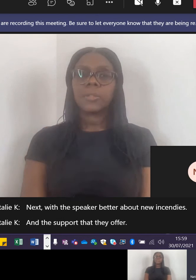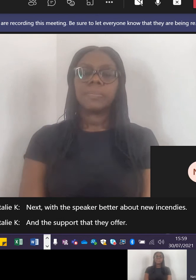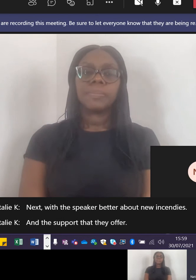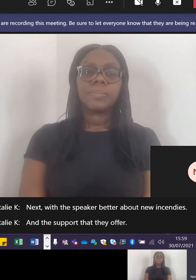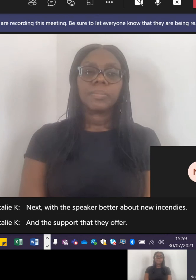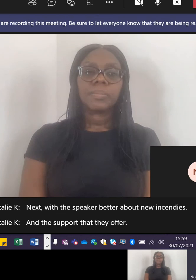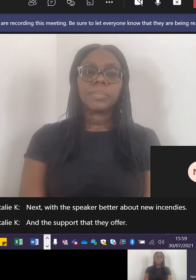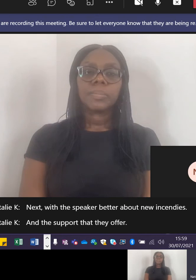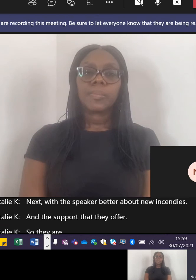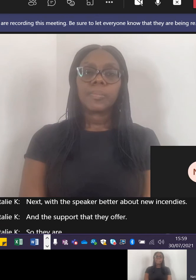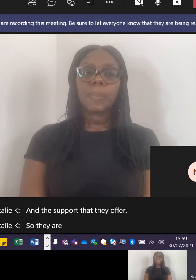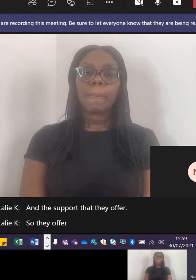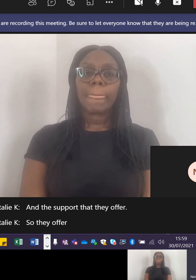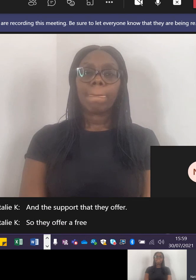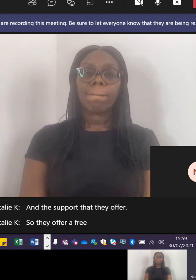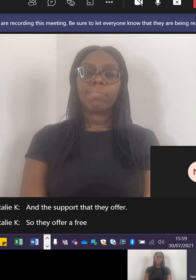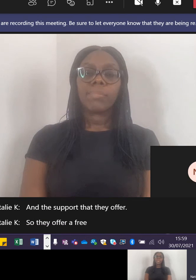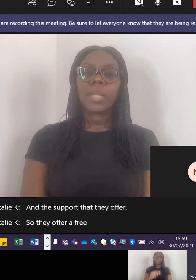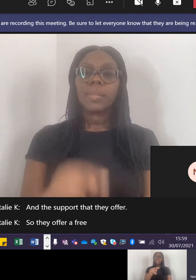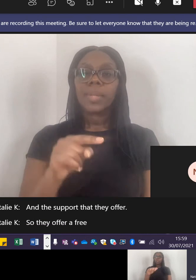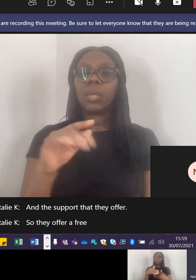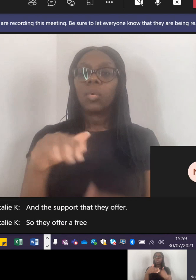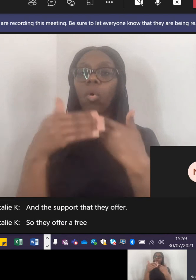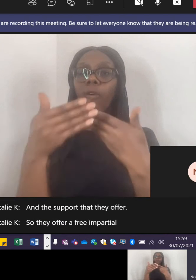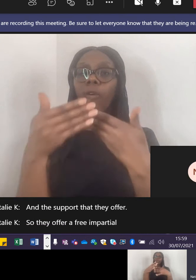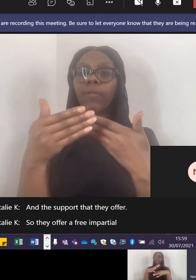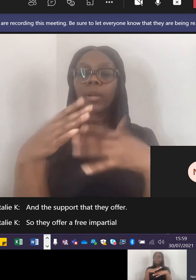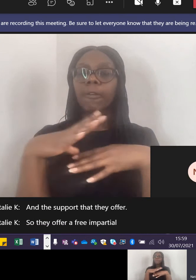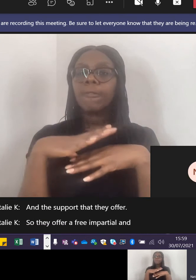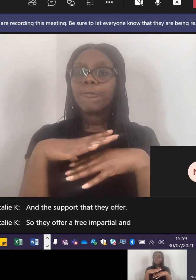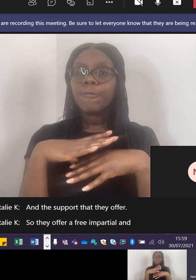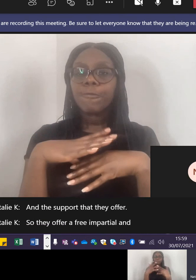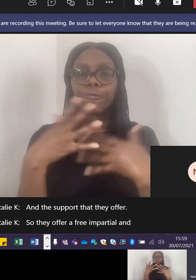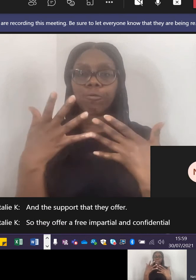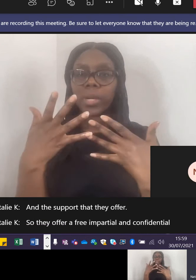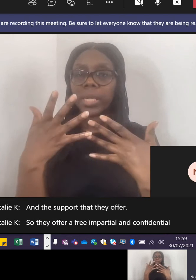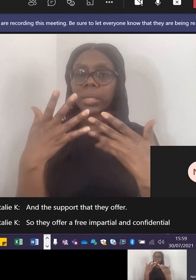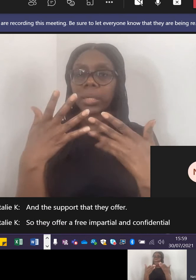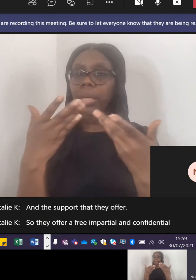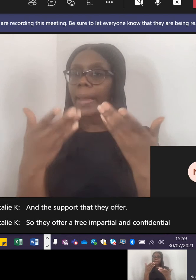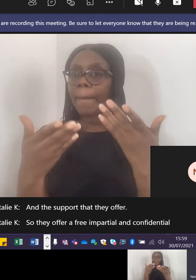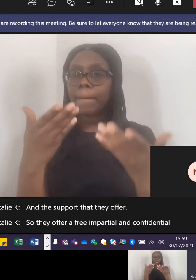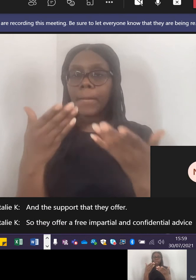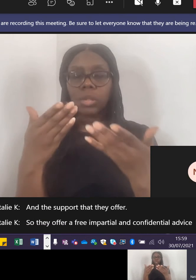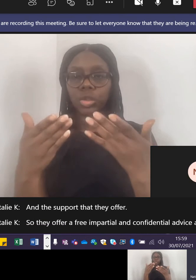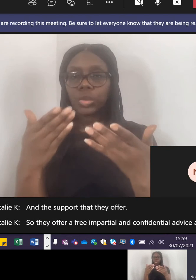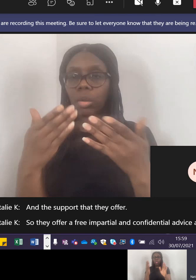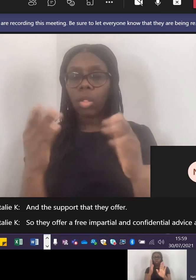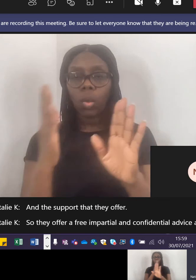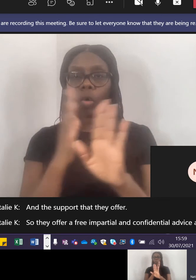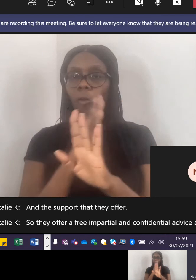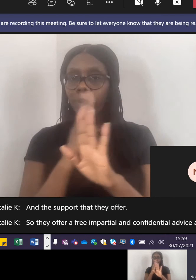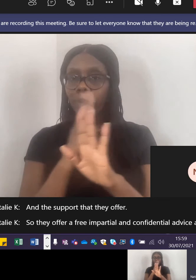So they offer a free, impartial, and confidential advice and